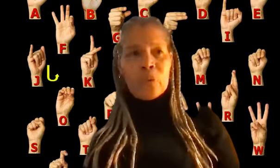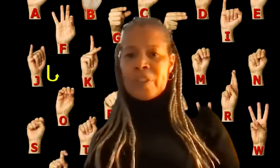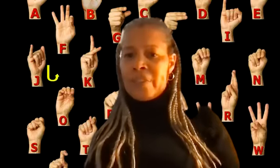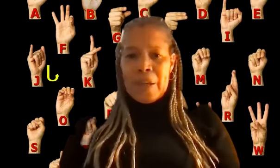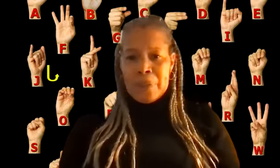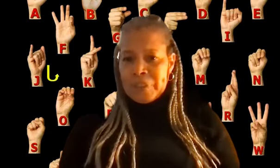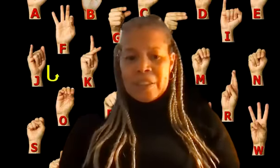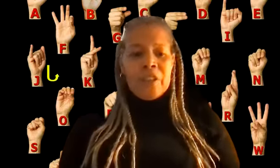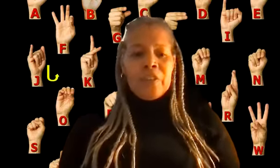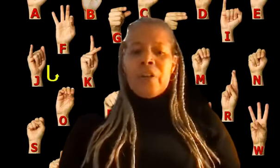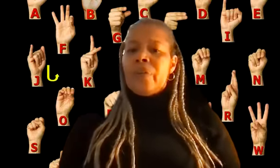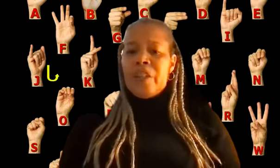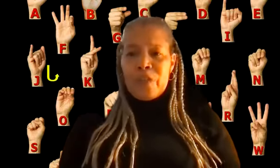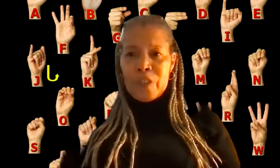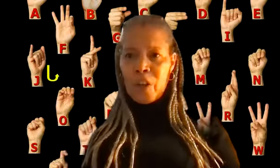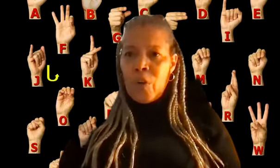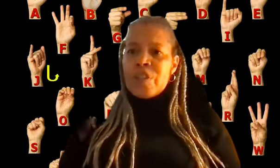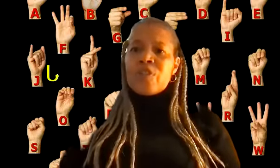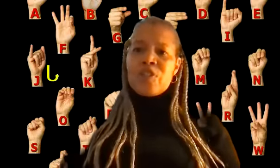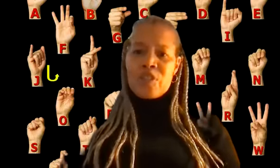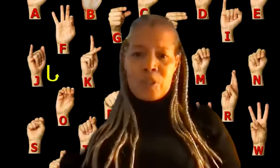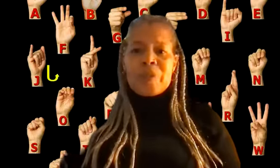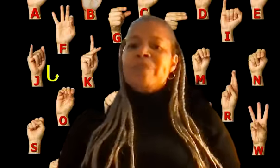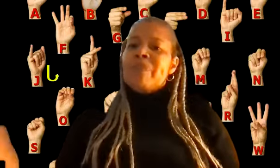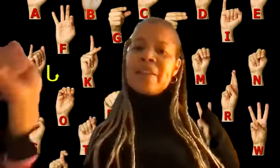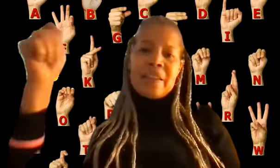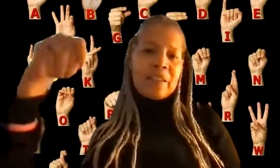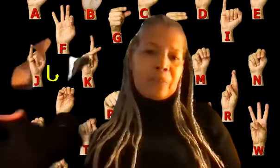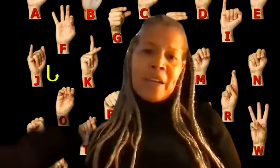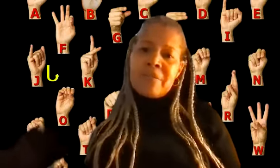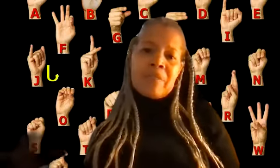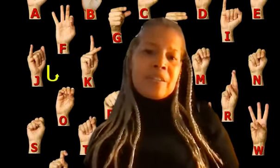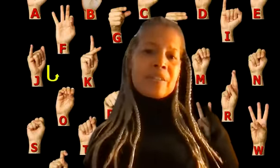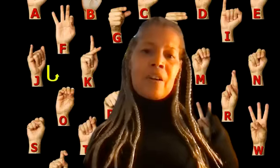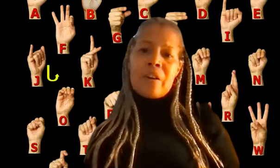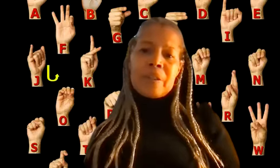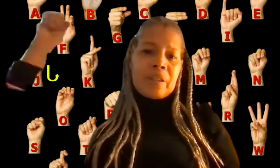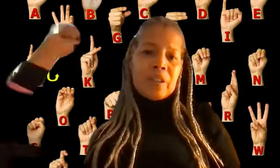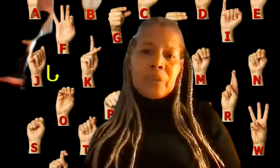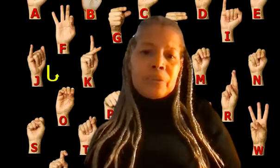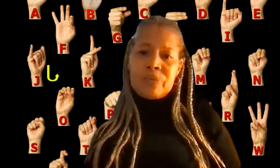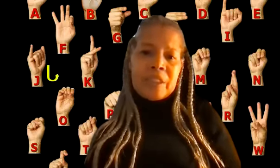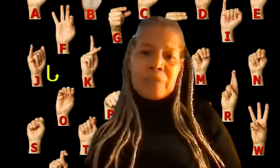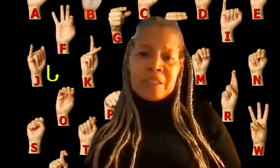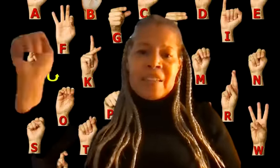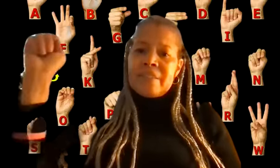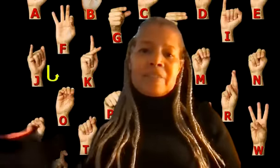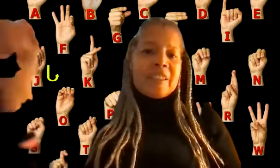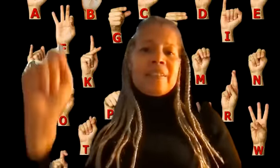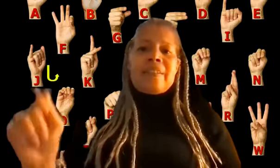leave that building. You know, if the goal is to teach discipline, they get a bright red star with a gold thing beside it. Great. They